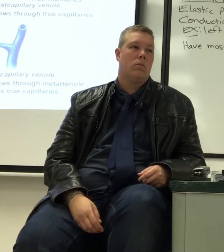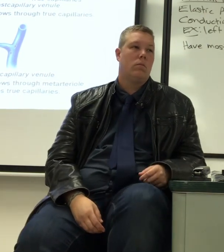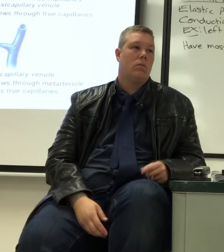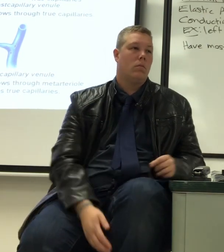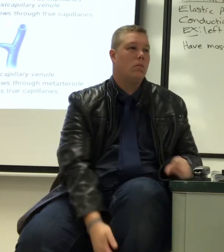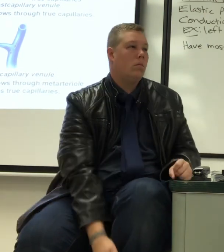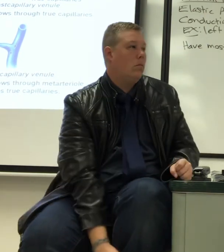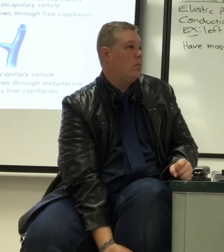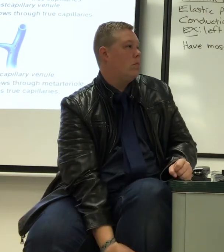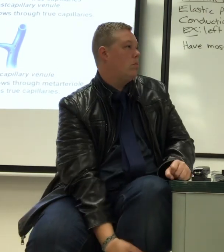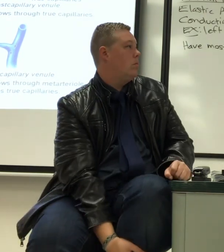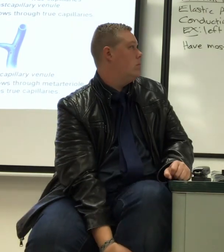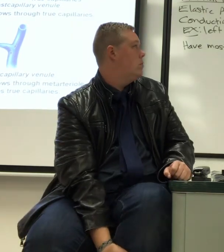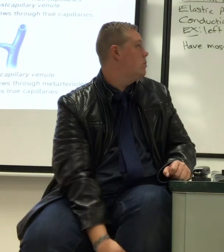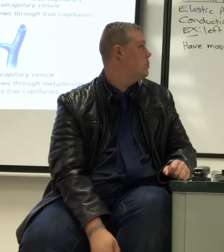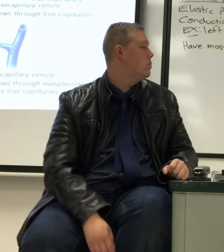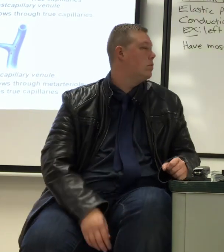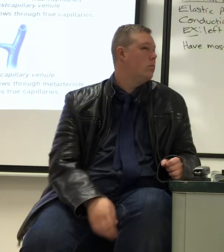think of it this way.